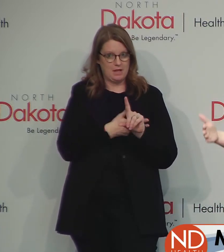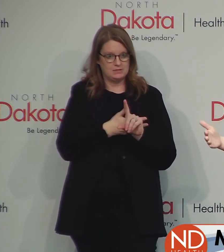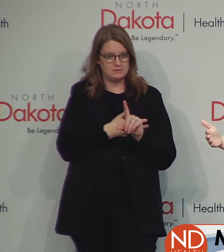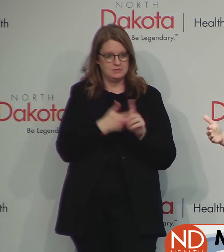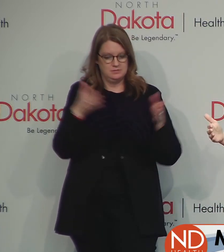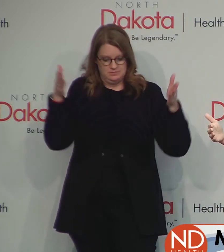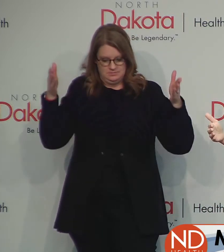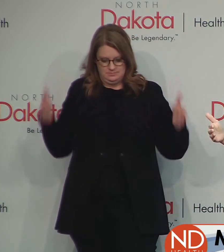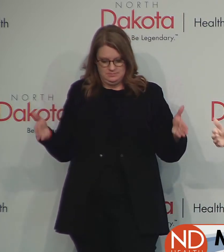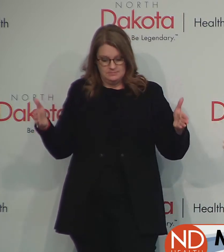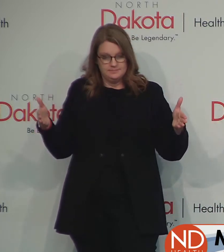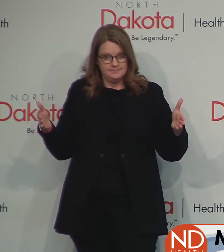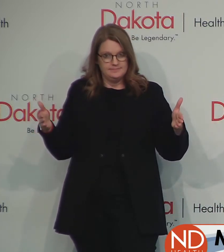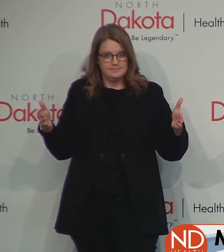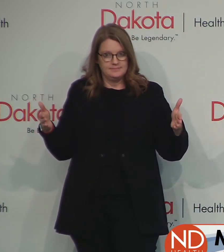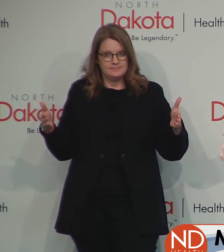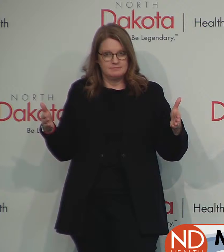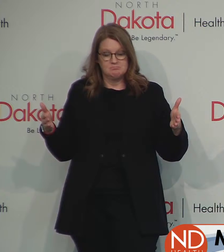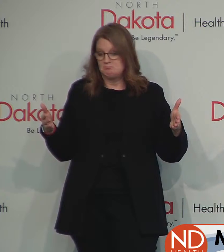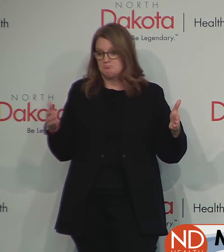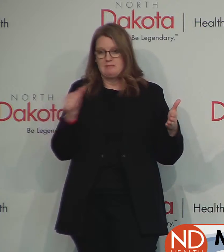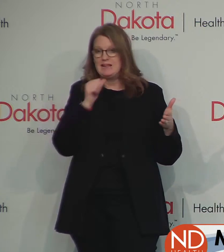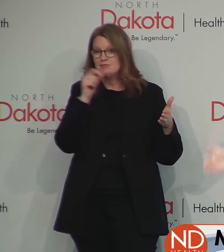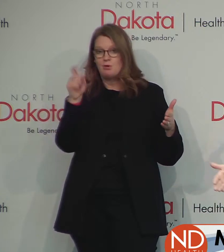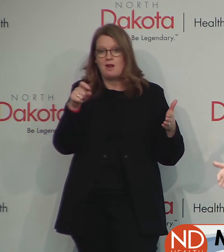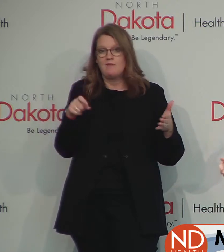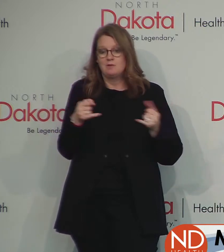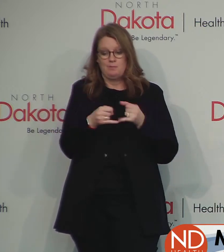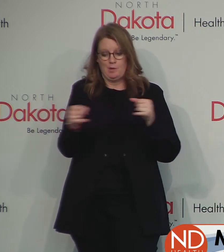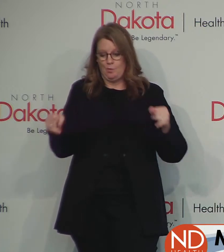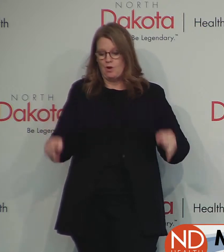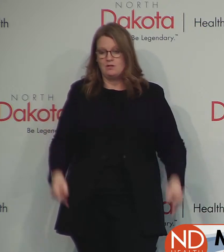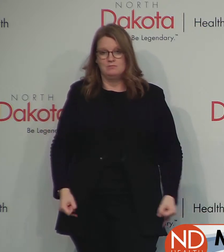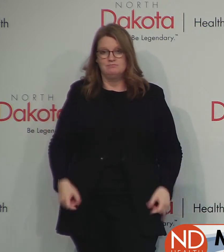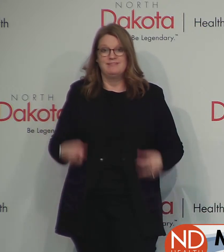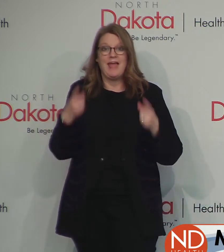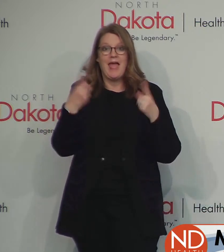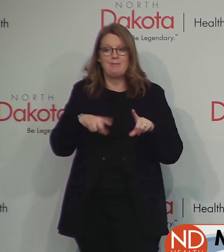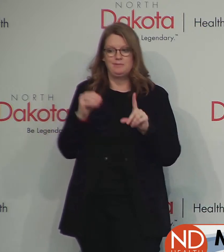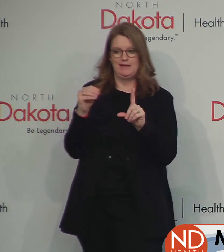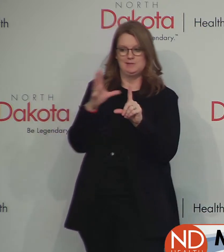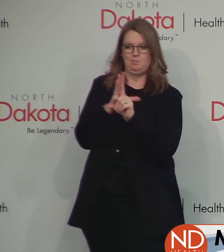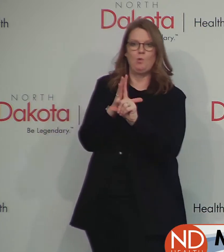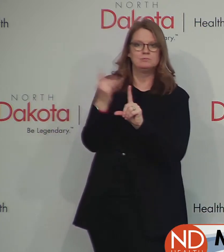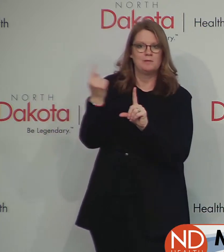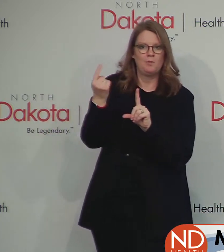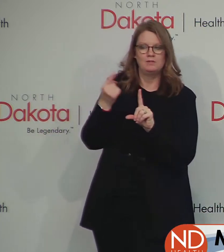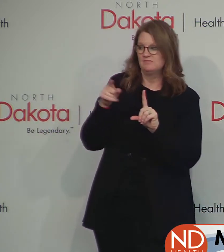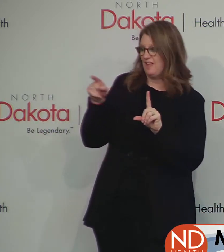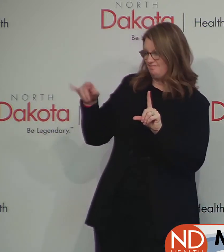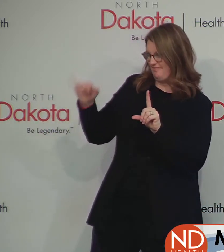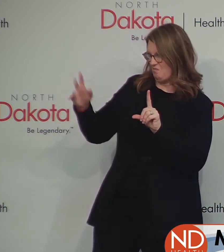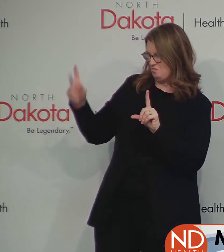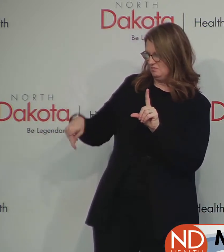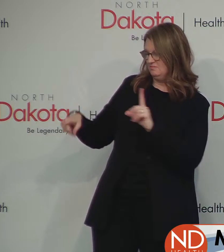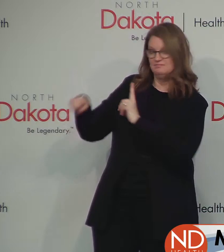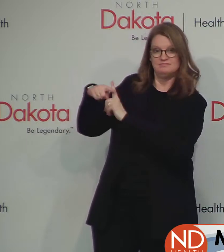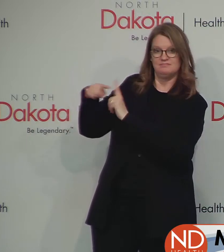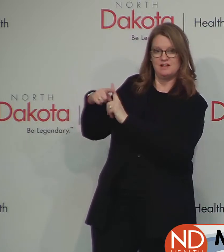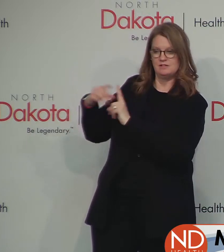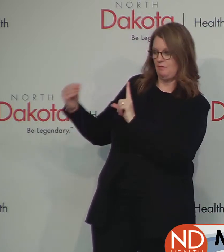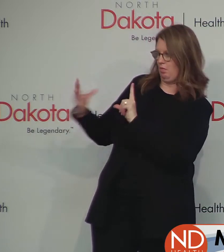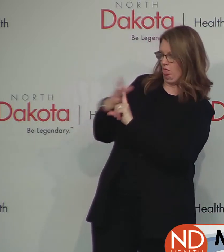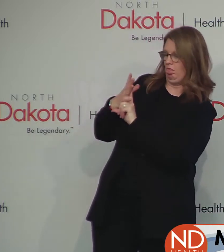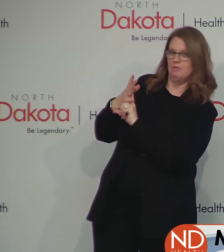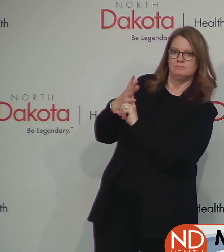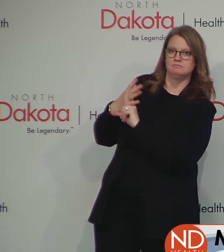have data for so far, they no longer have to quarantine if they're exposed to somebody who tests positive to COVID-19.